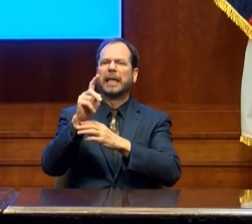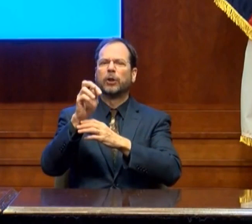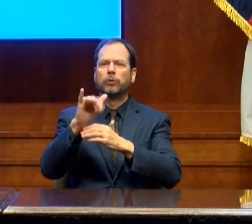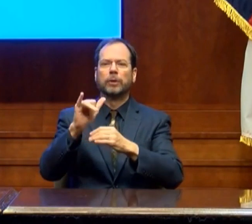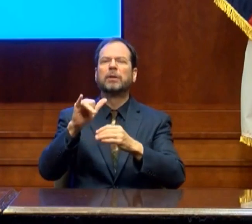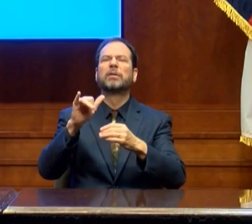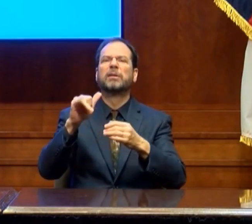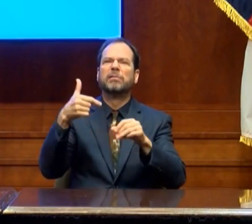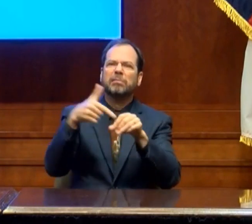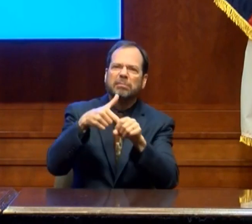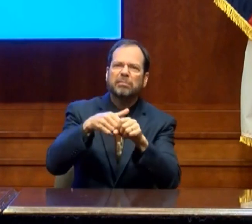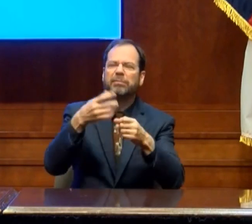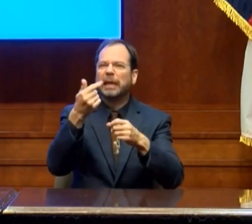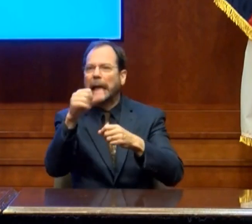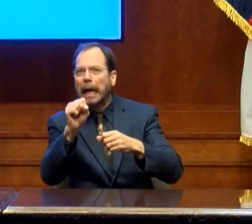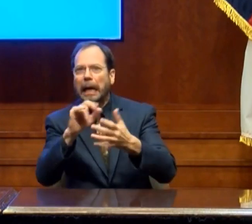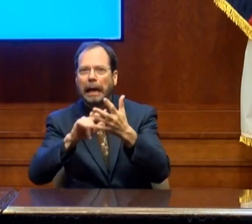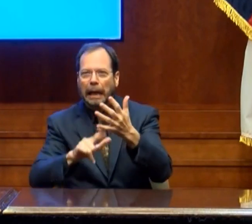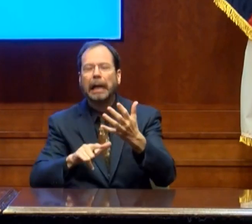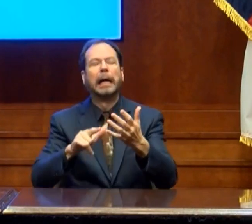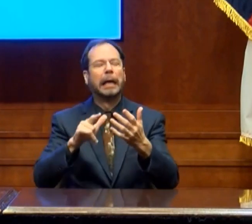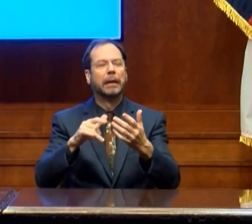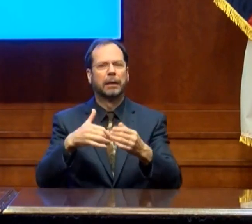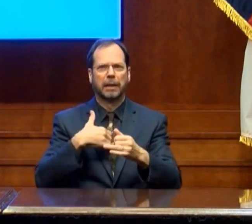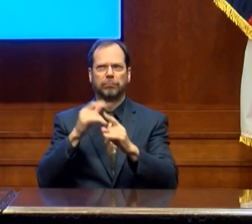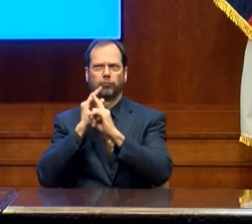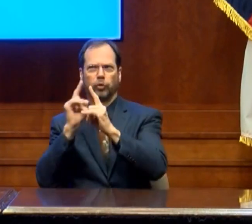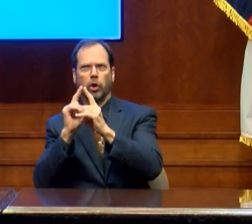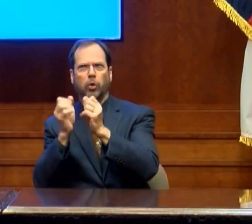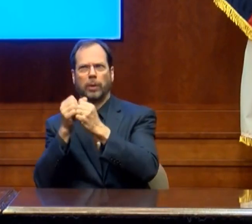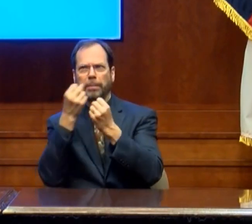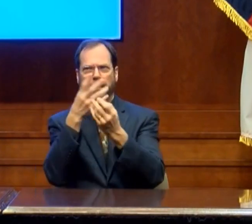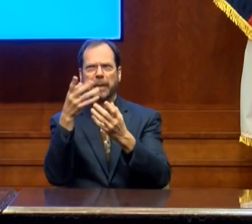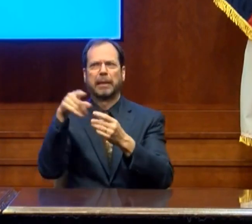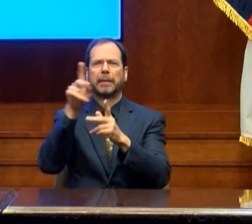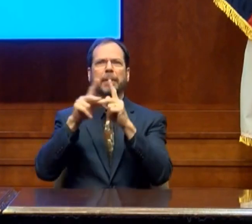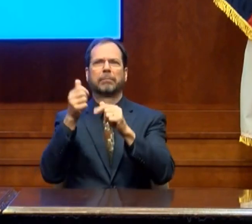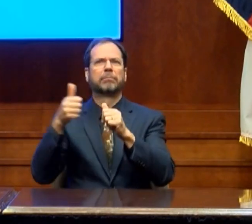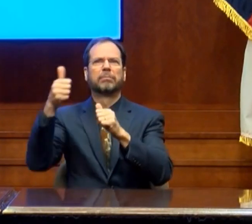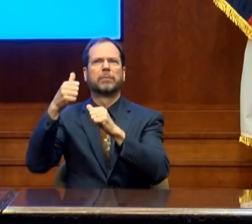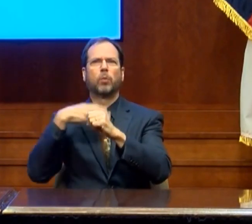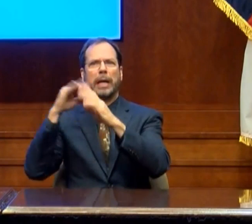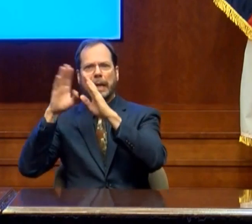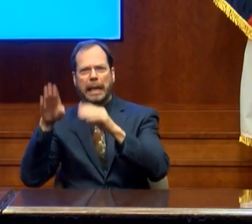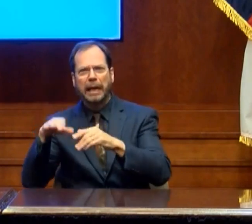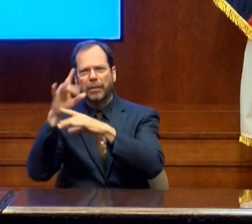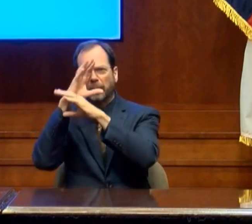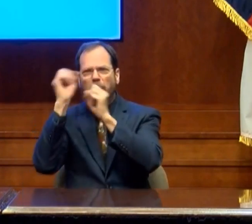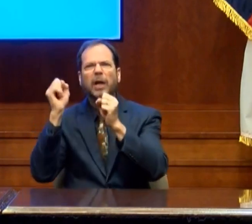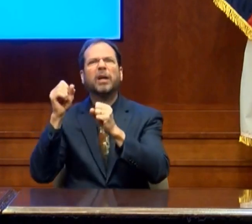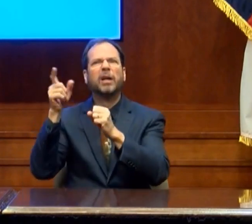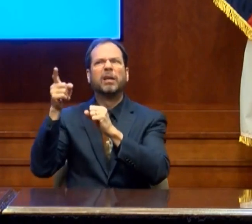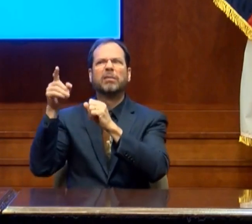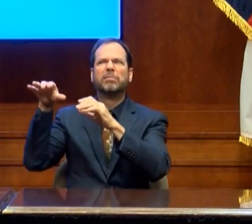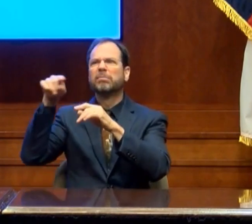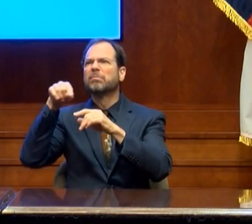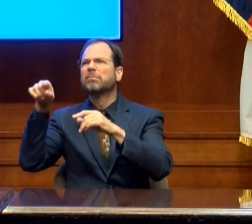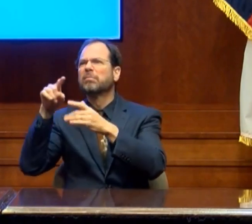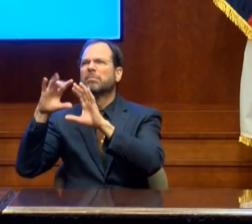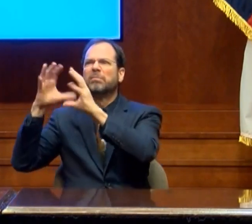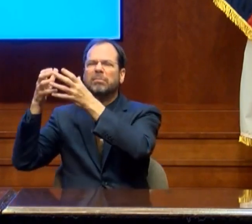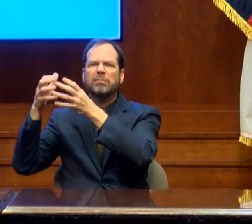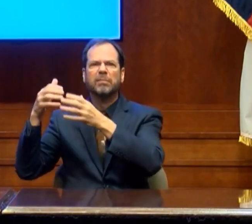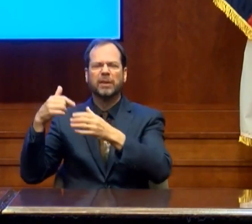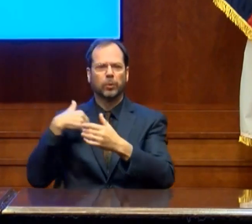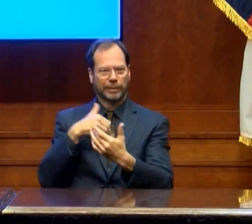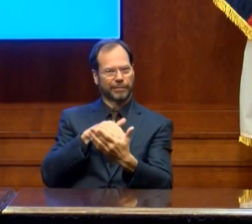particular. I've had conversations with multiple people in the White House and in the President's administration about the